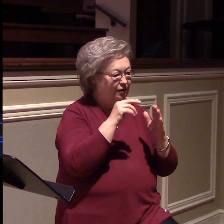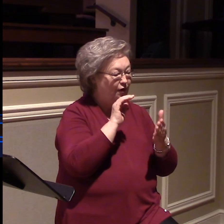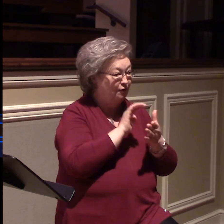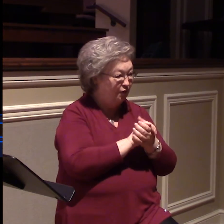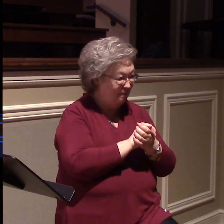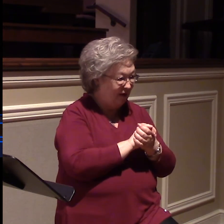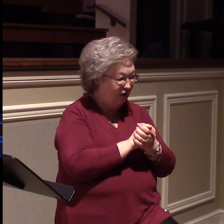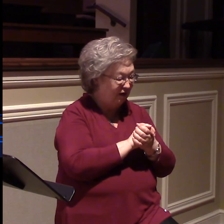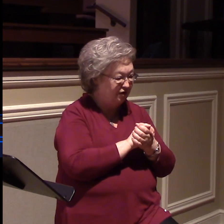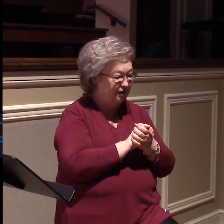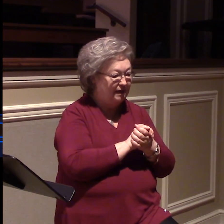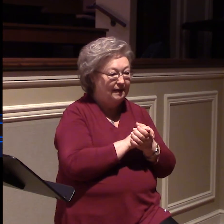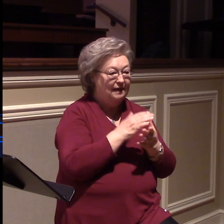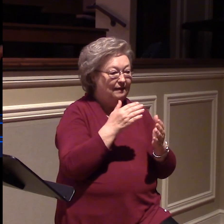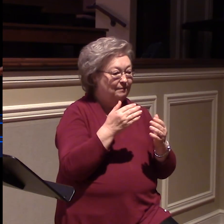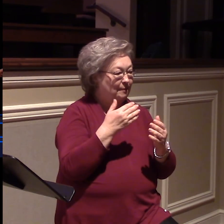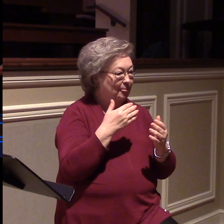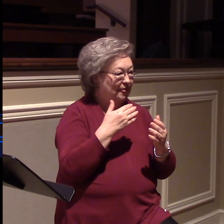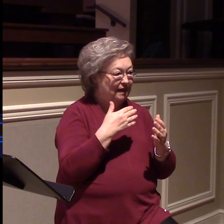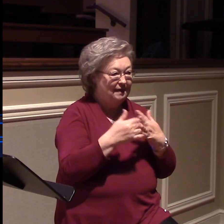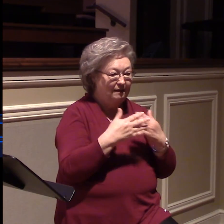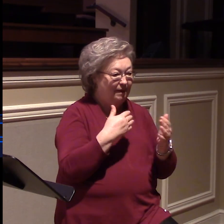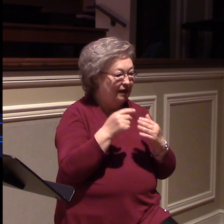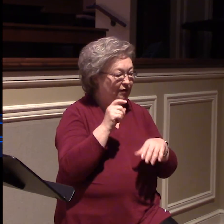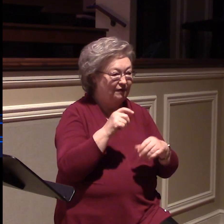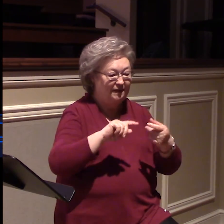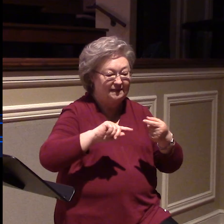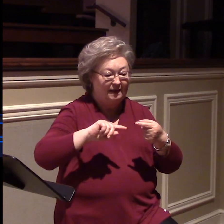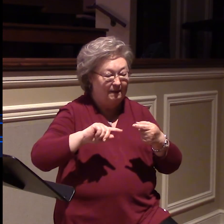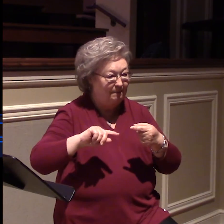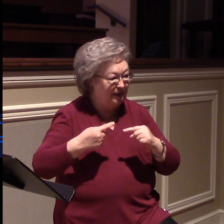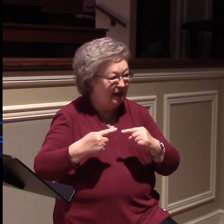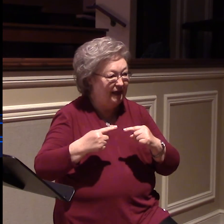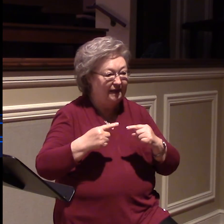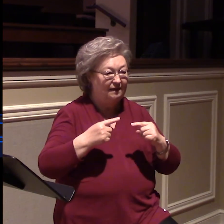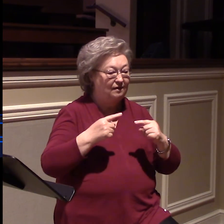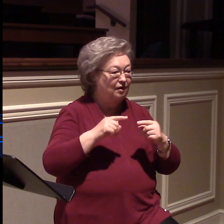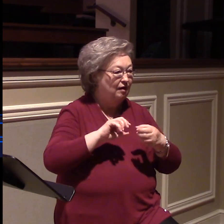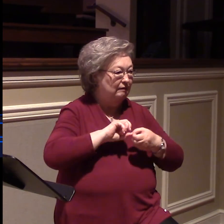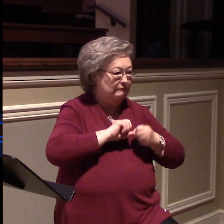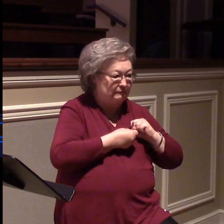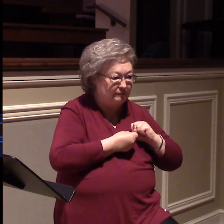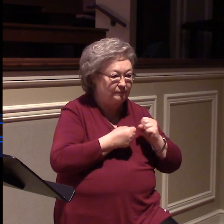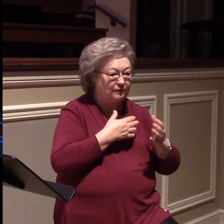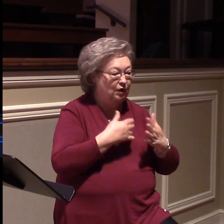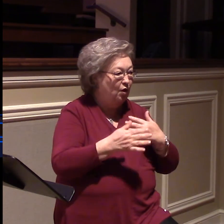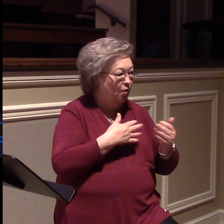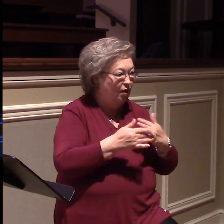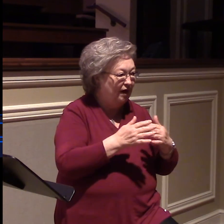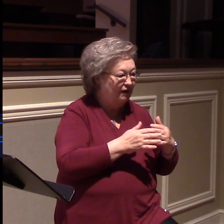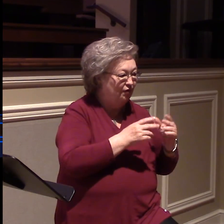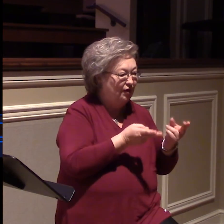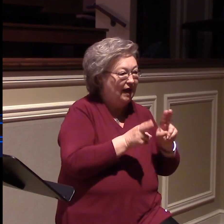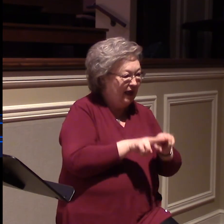pleasure, there is a point of pain or tedium that must be survived so that the pleasure may revive and endure. The joy of battle comes after the